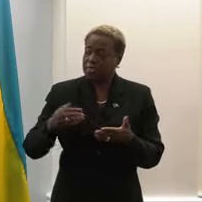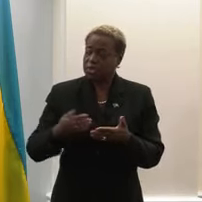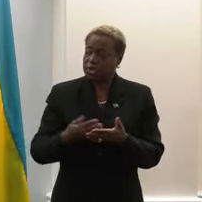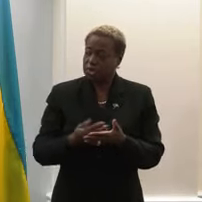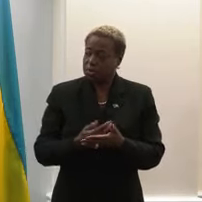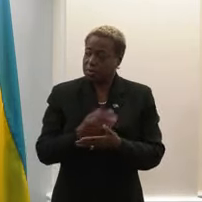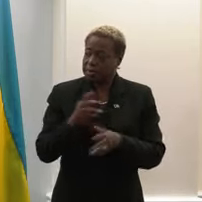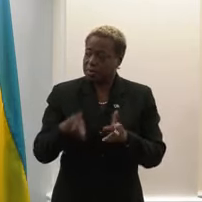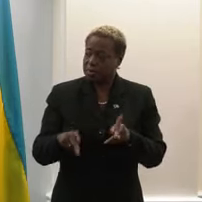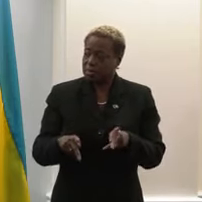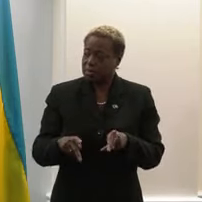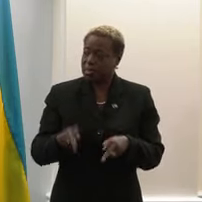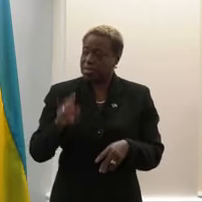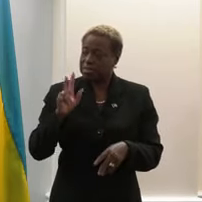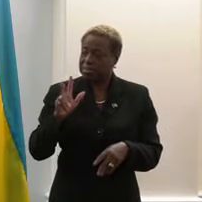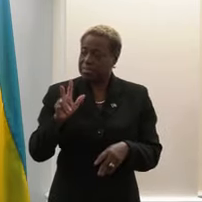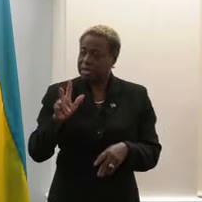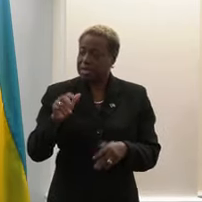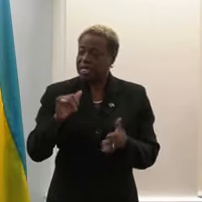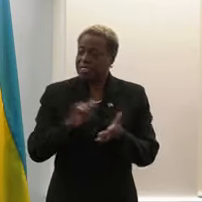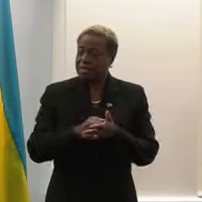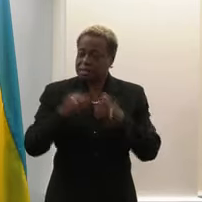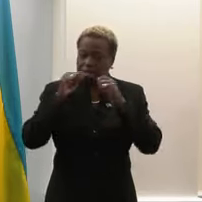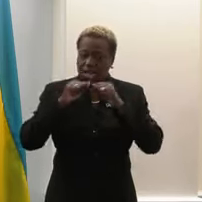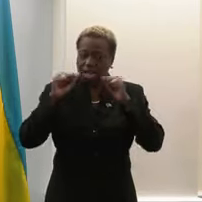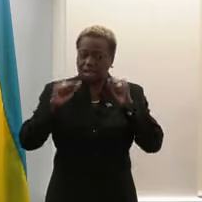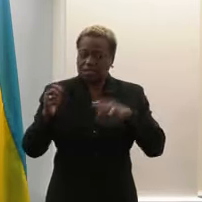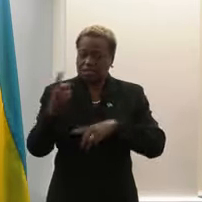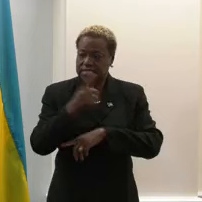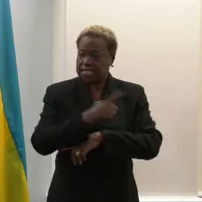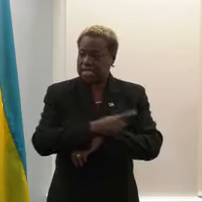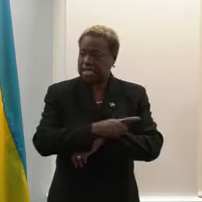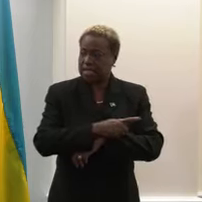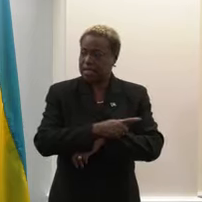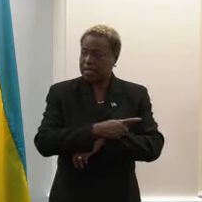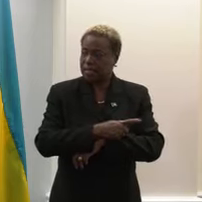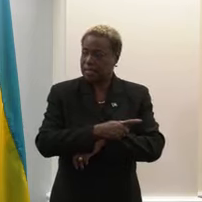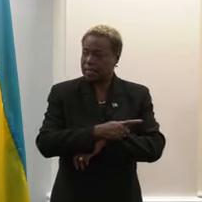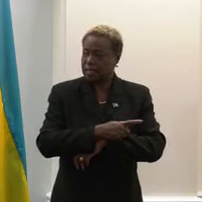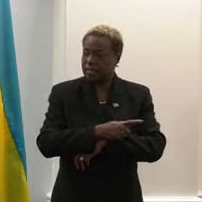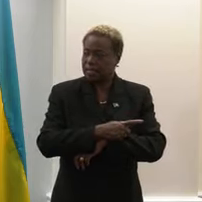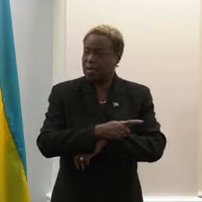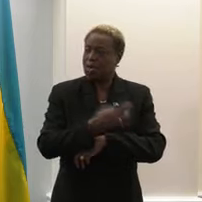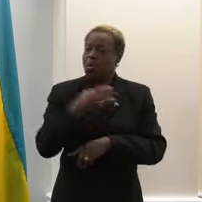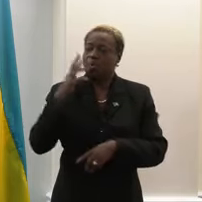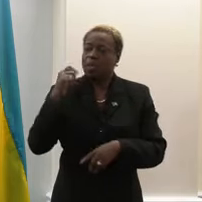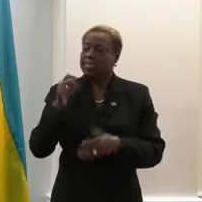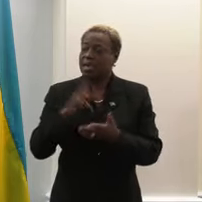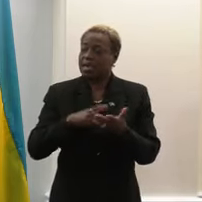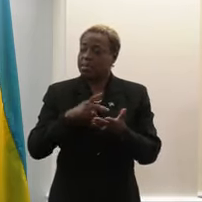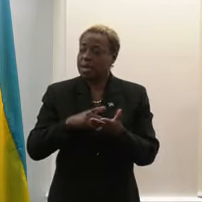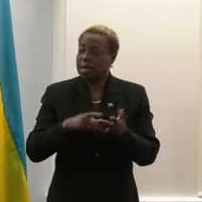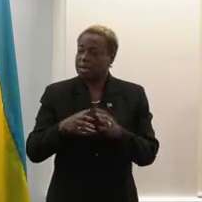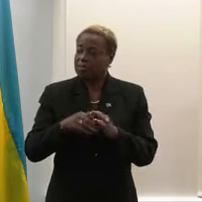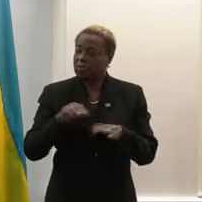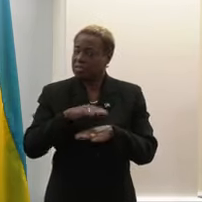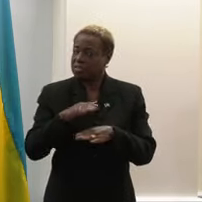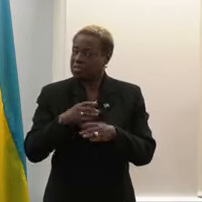were just the three that were just announced today, or were these a part of, I guess, over the past few